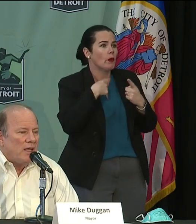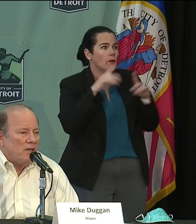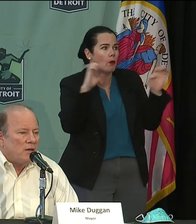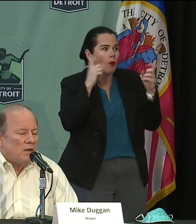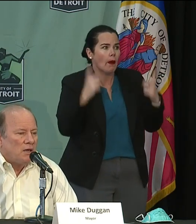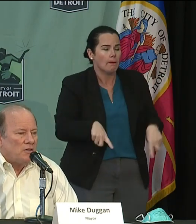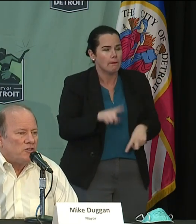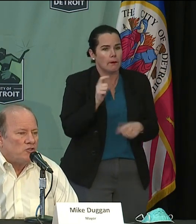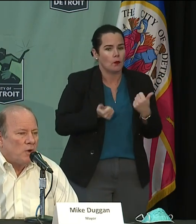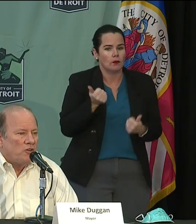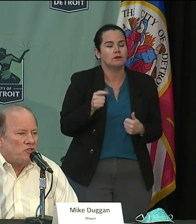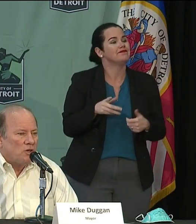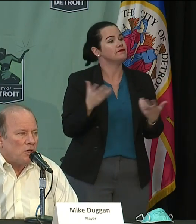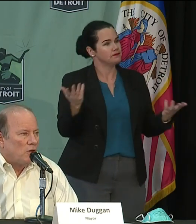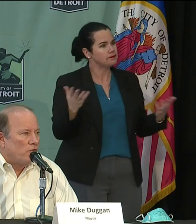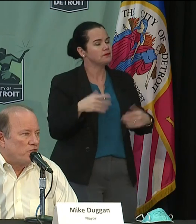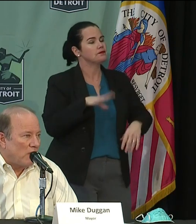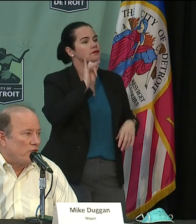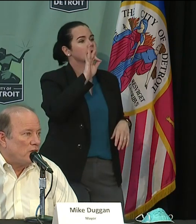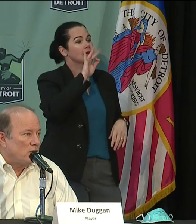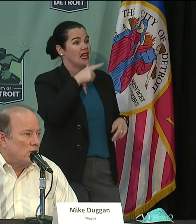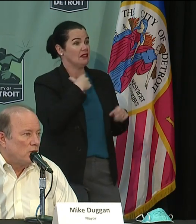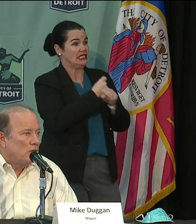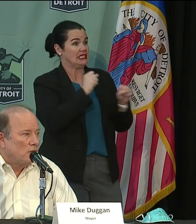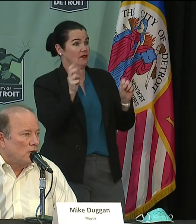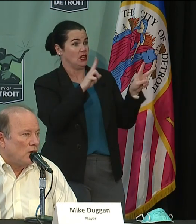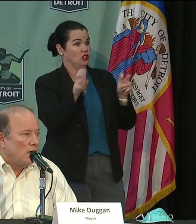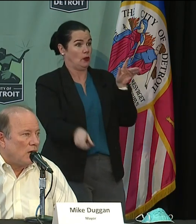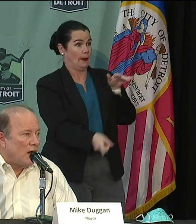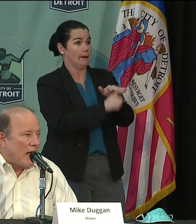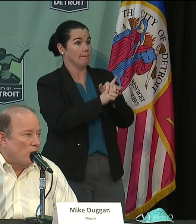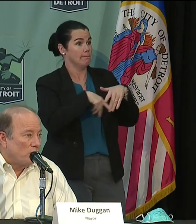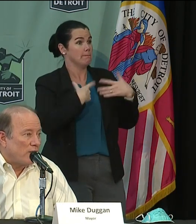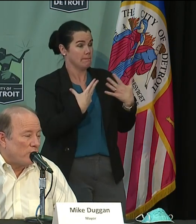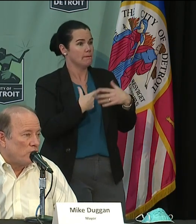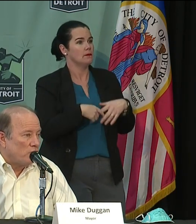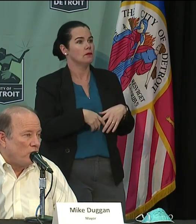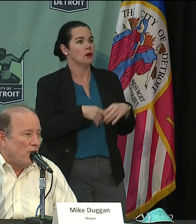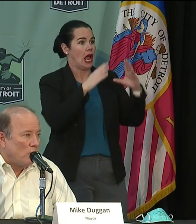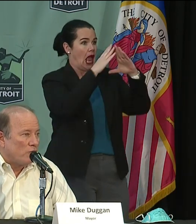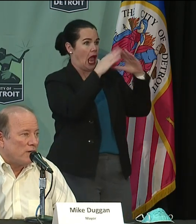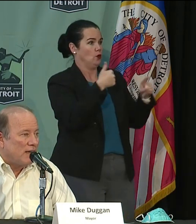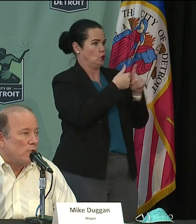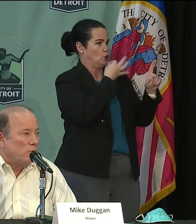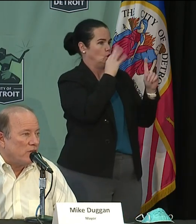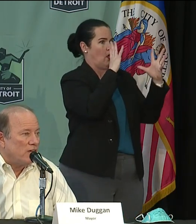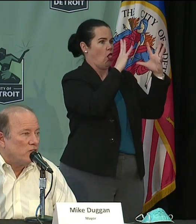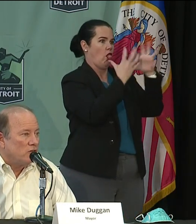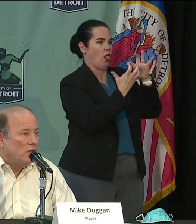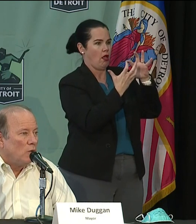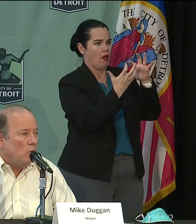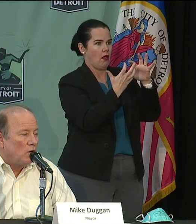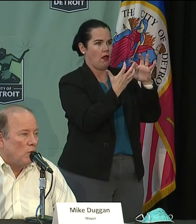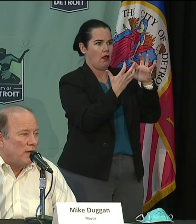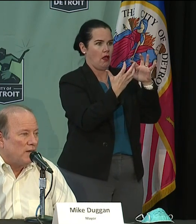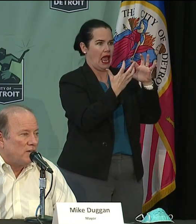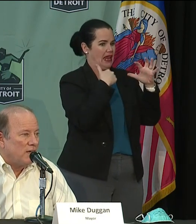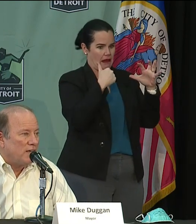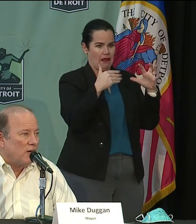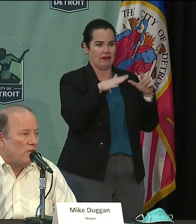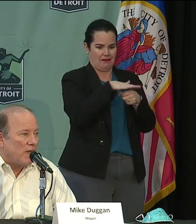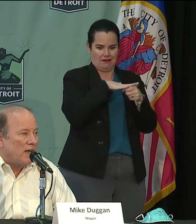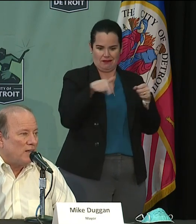a situation of safety, you know, a house was on the verge of falling over in a neighborhood with kids, we'll go in